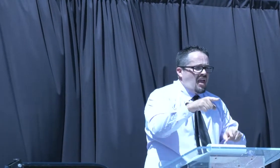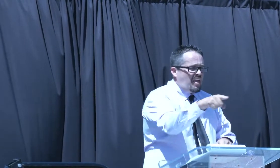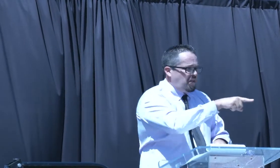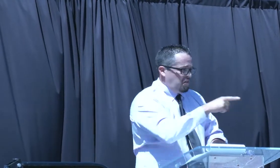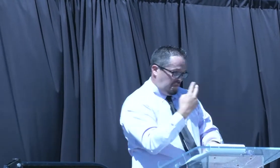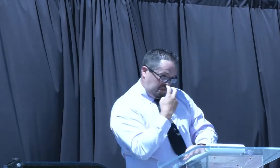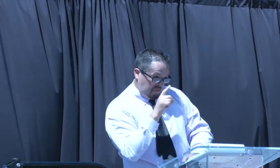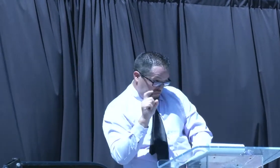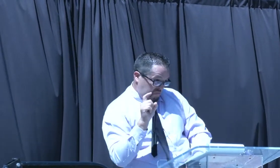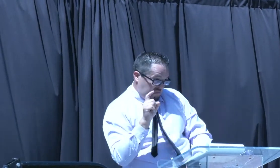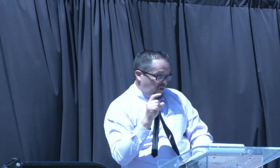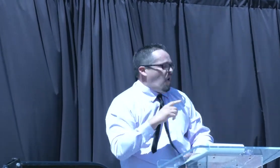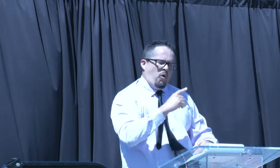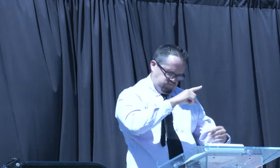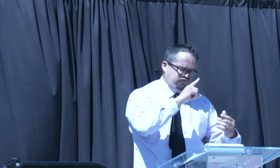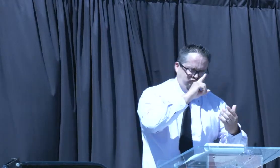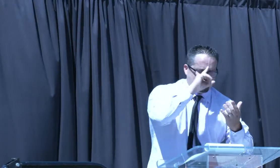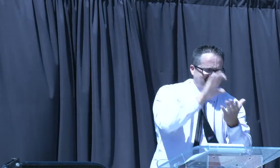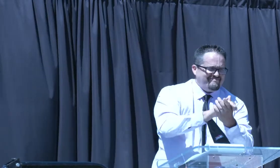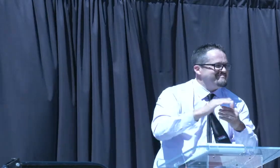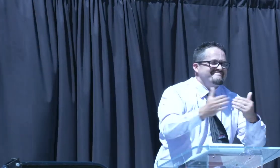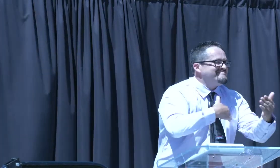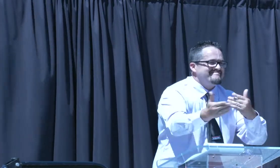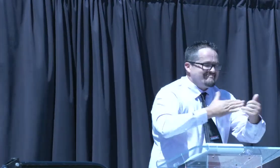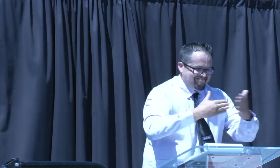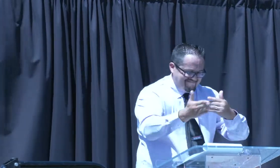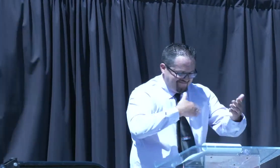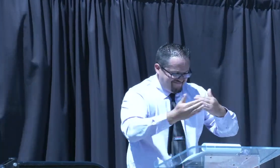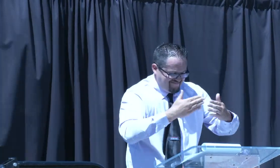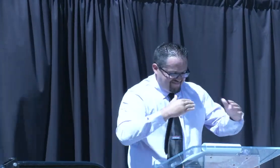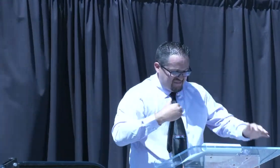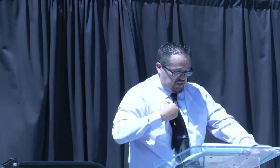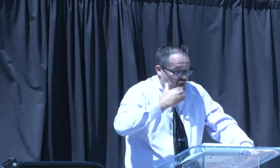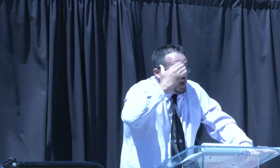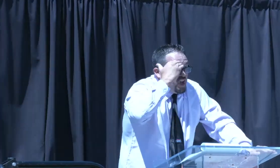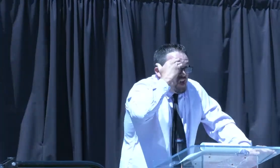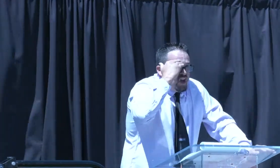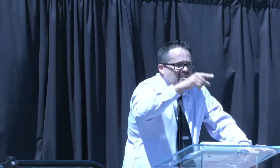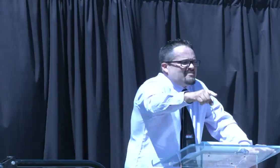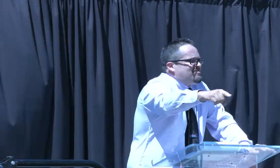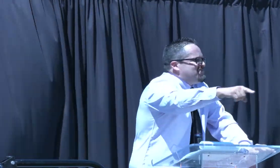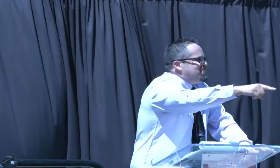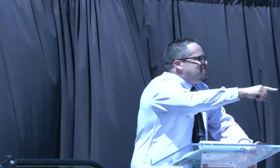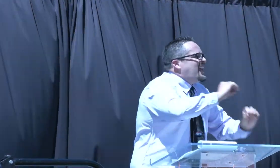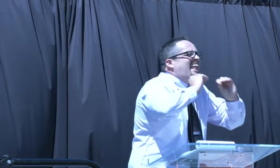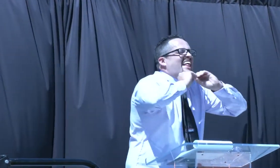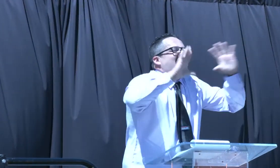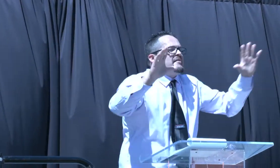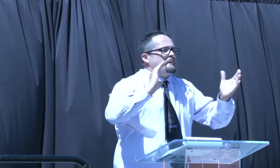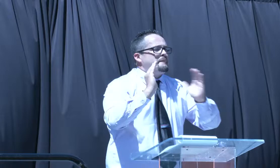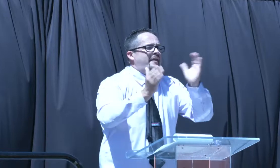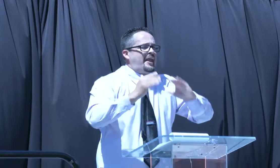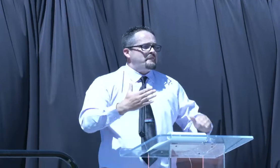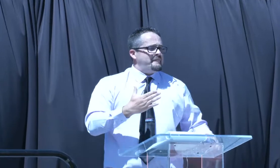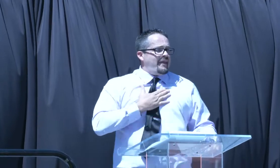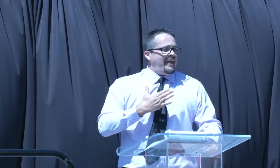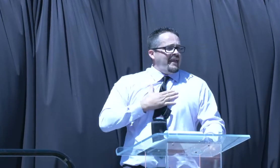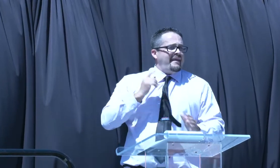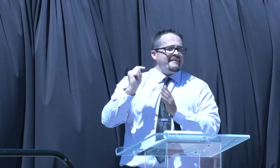No matter what the believers and the doubters say about this class, there is no comparison to